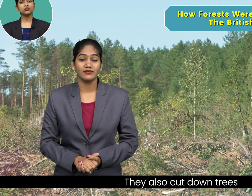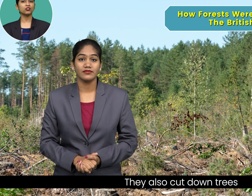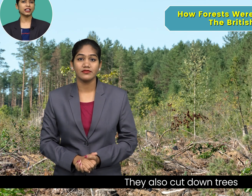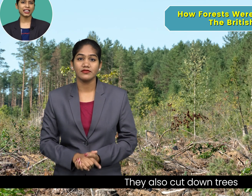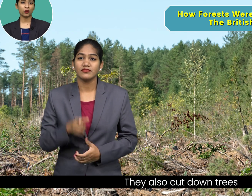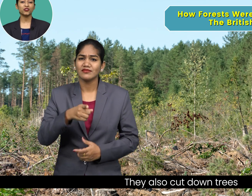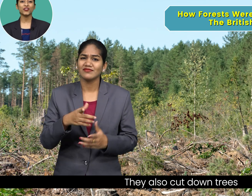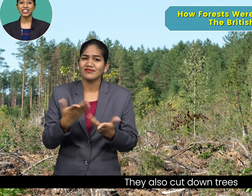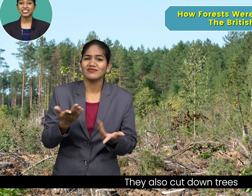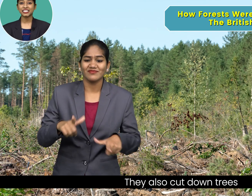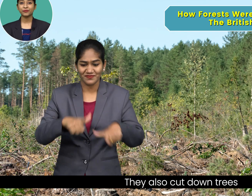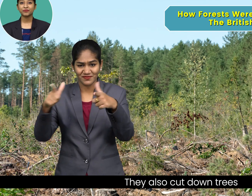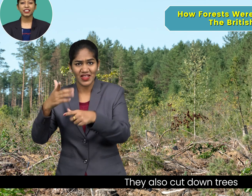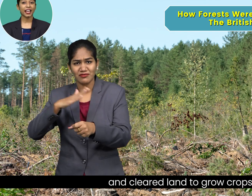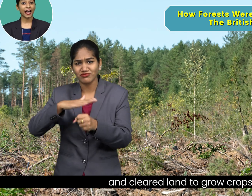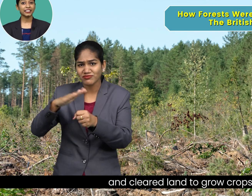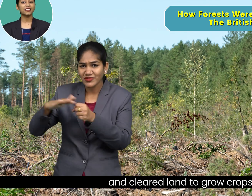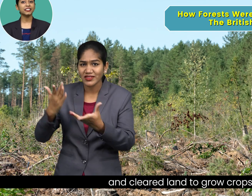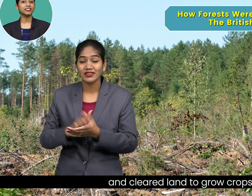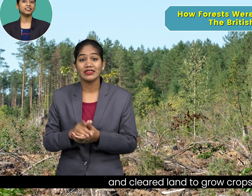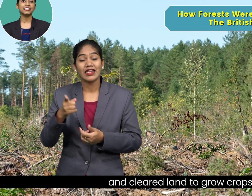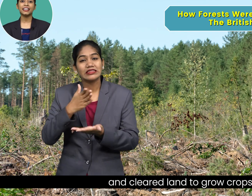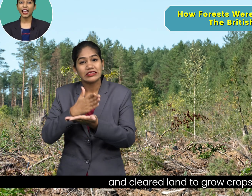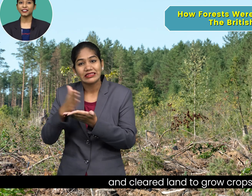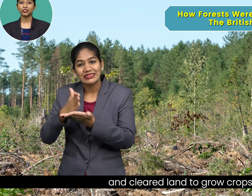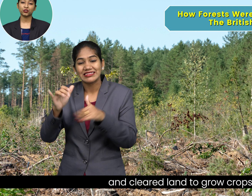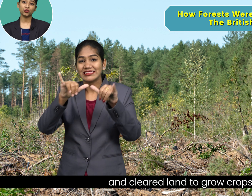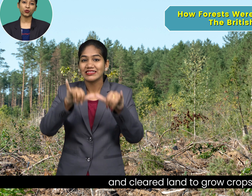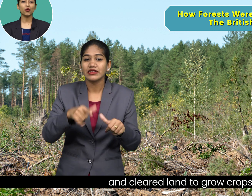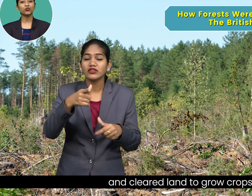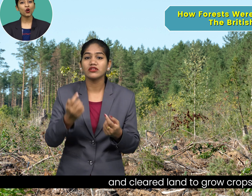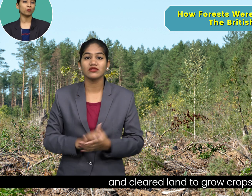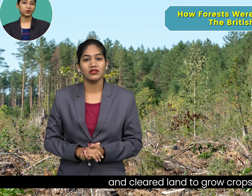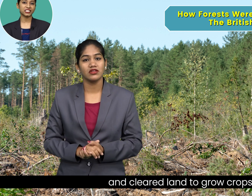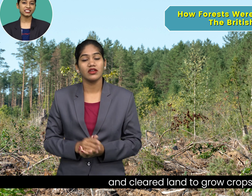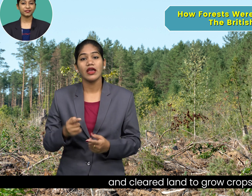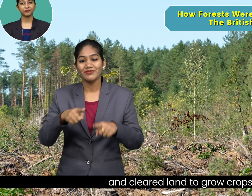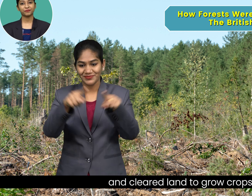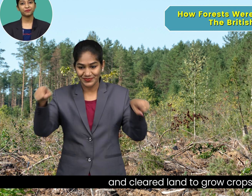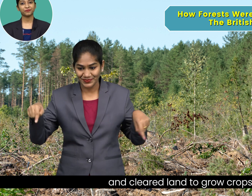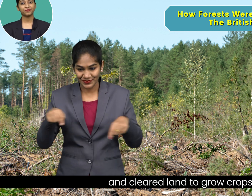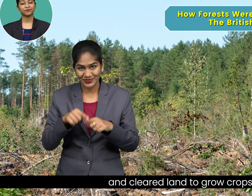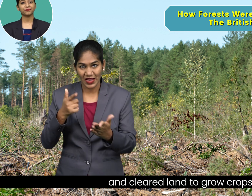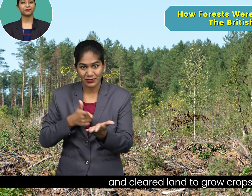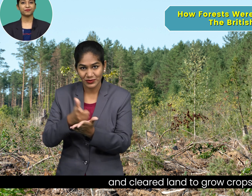They also cut down trees and cleared land to grow crops.